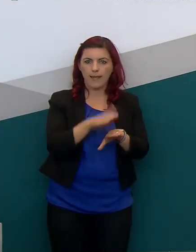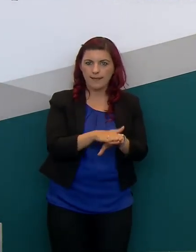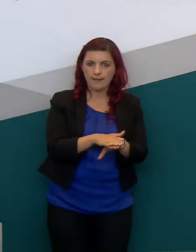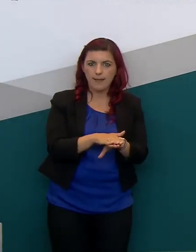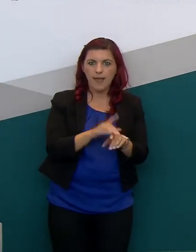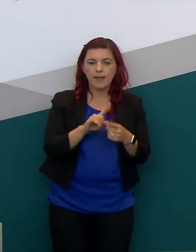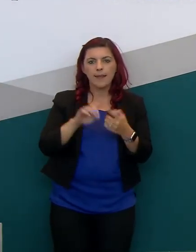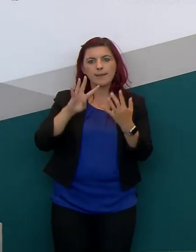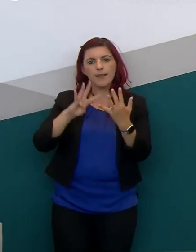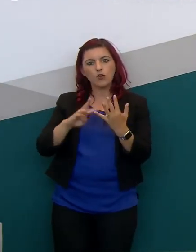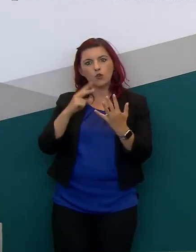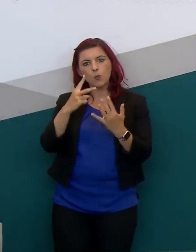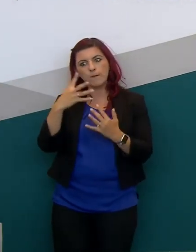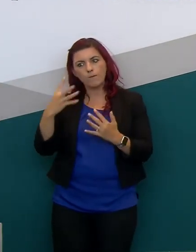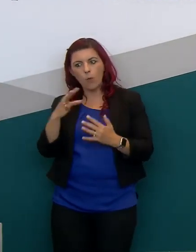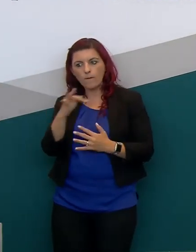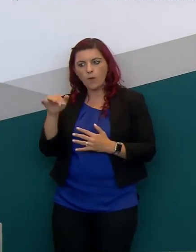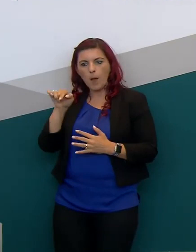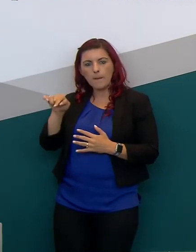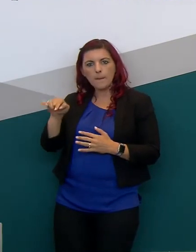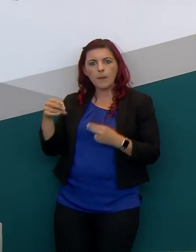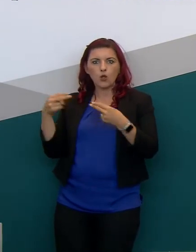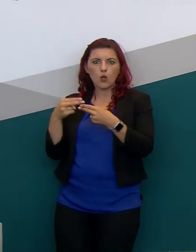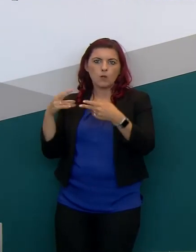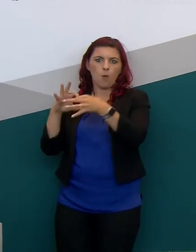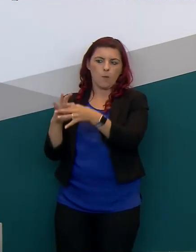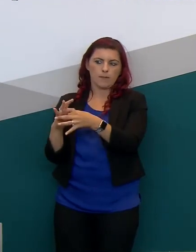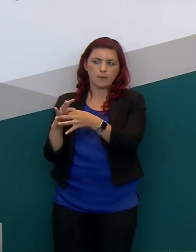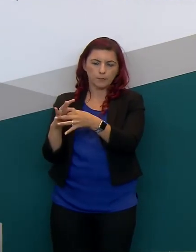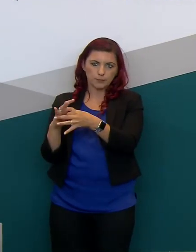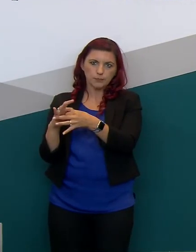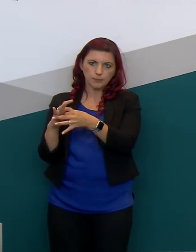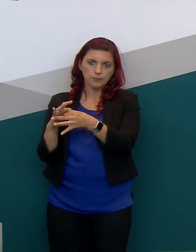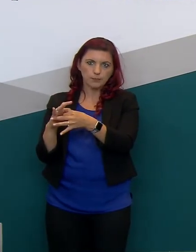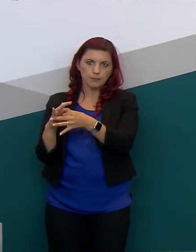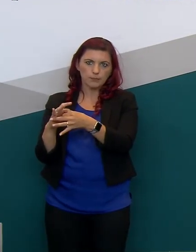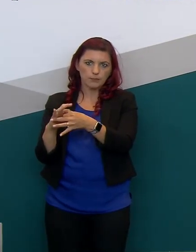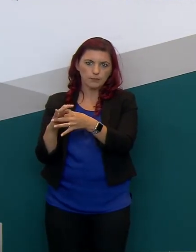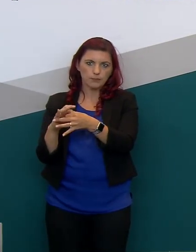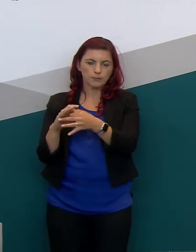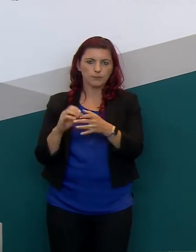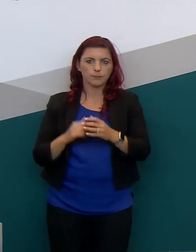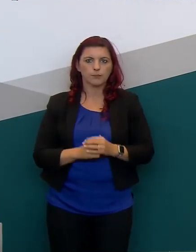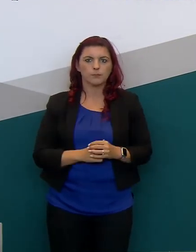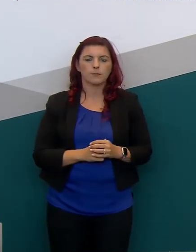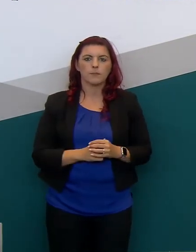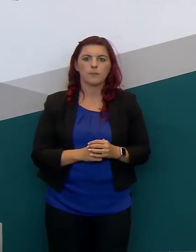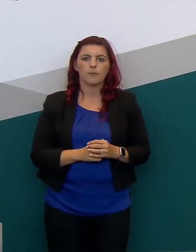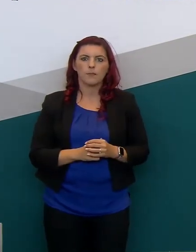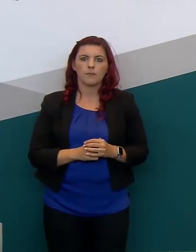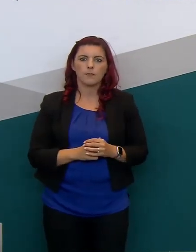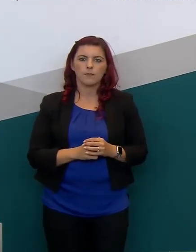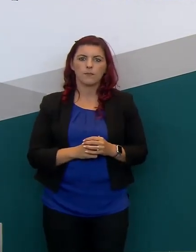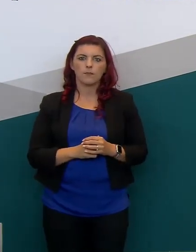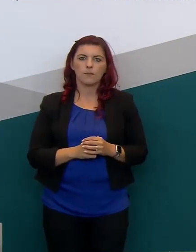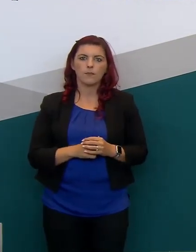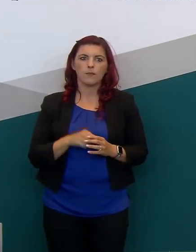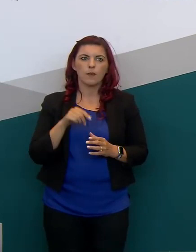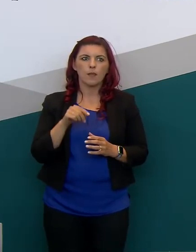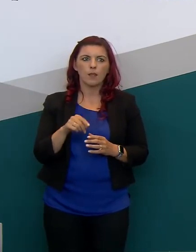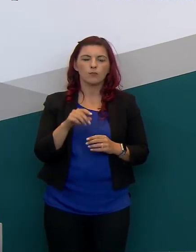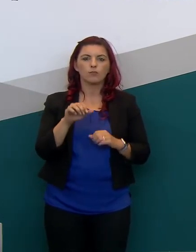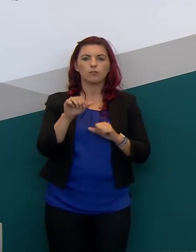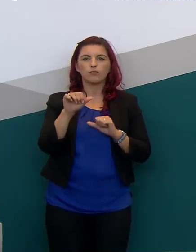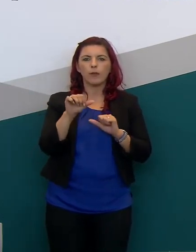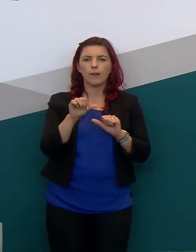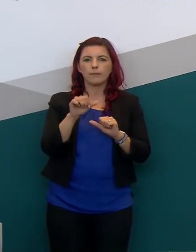and 924 in respect of nursing home residents, that's 55.5% of all deaths. And then briefly in